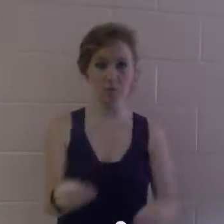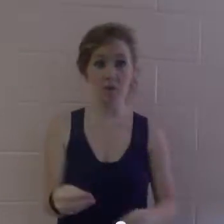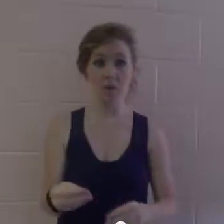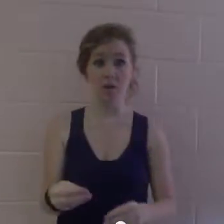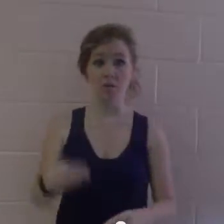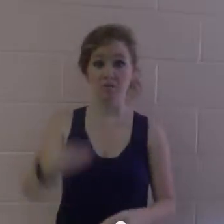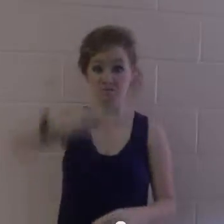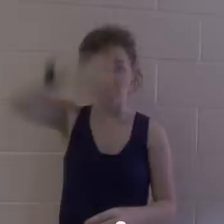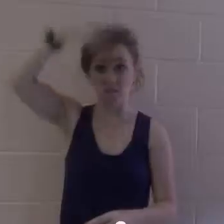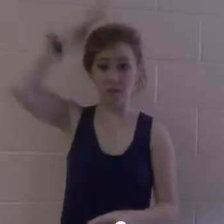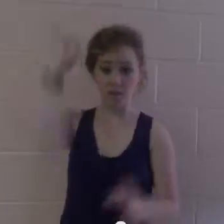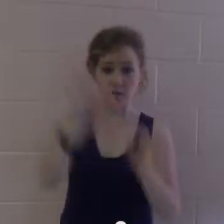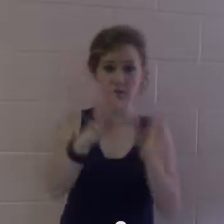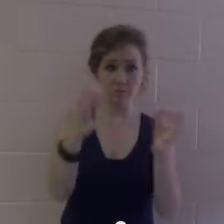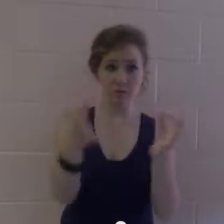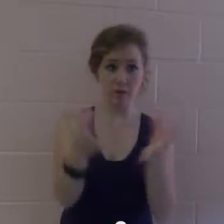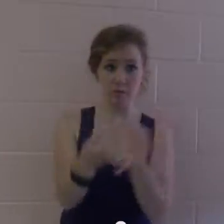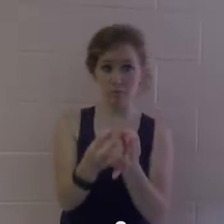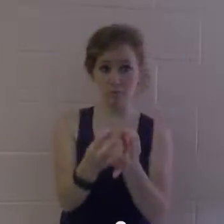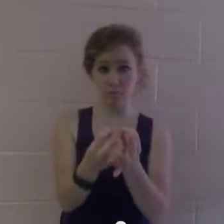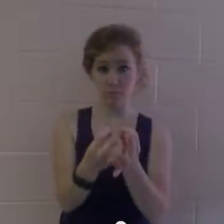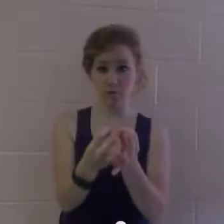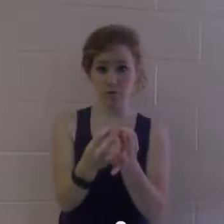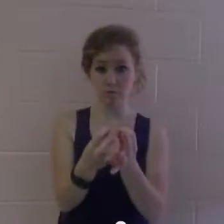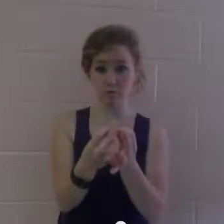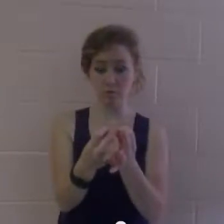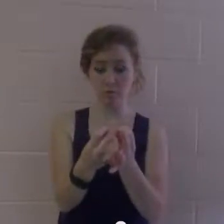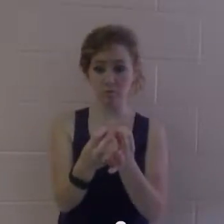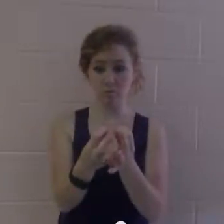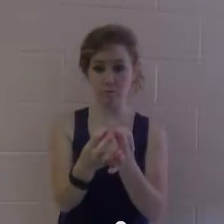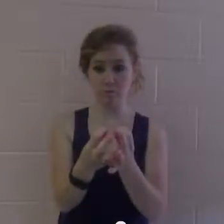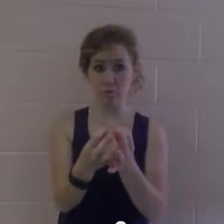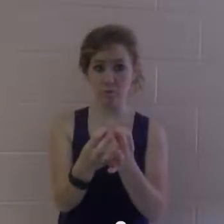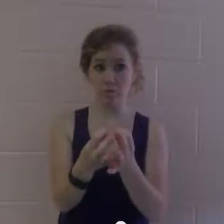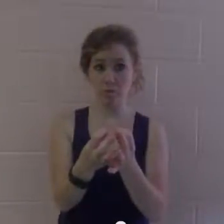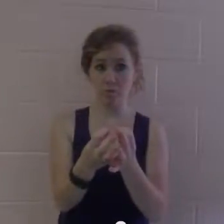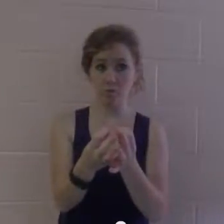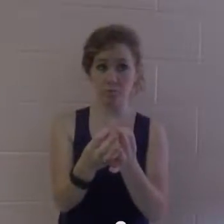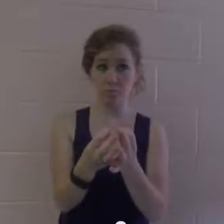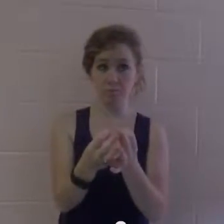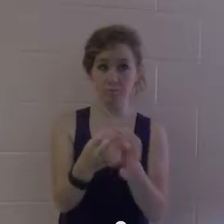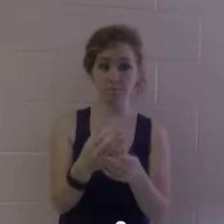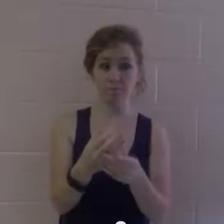In the same area, our next story, the lion family,